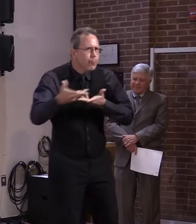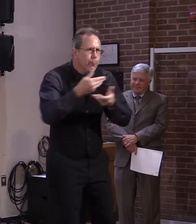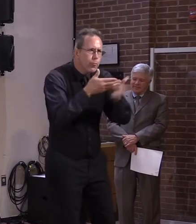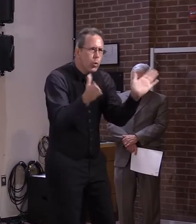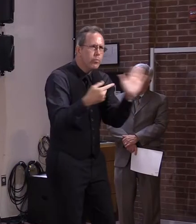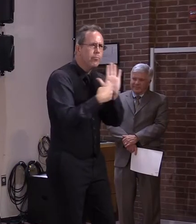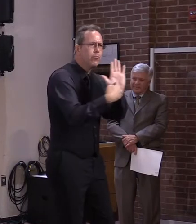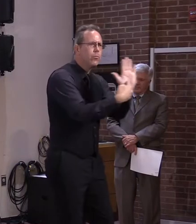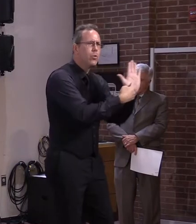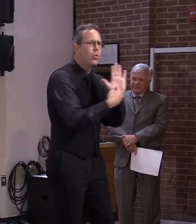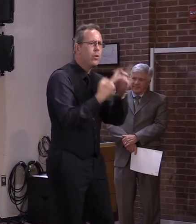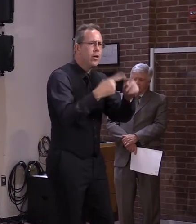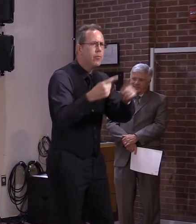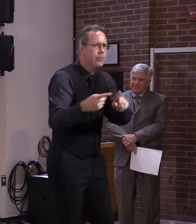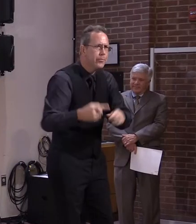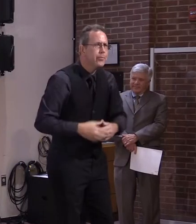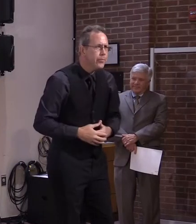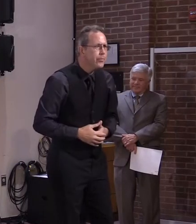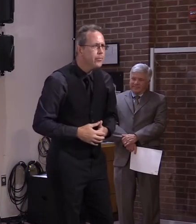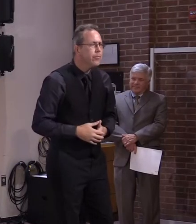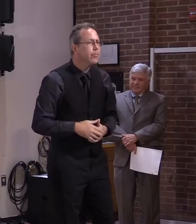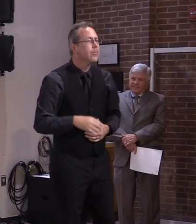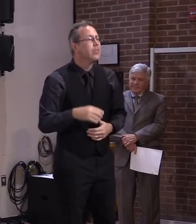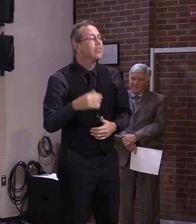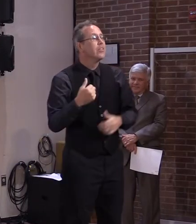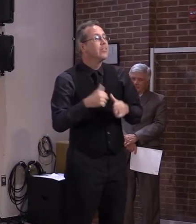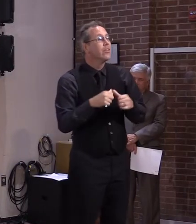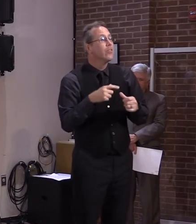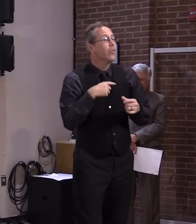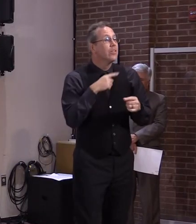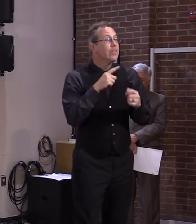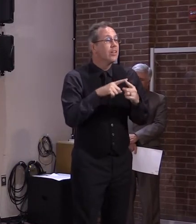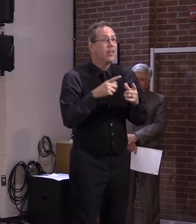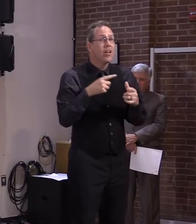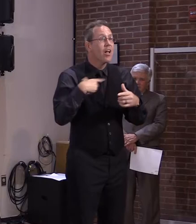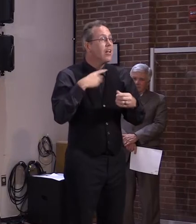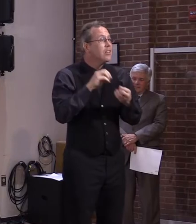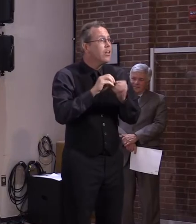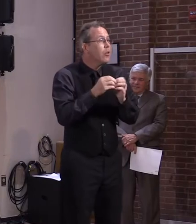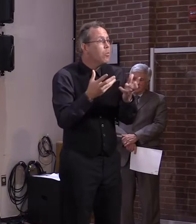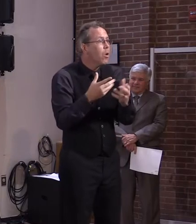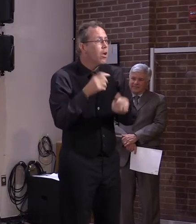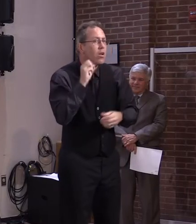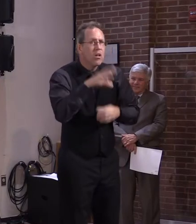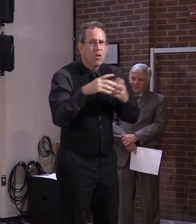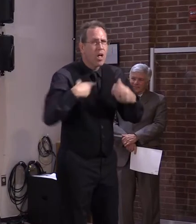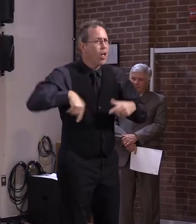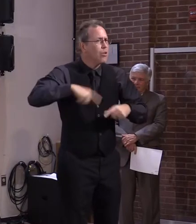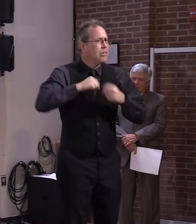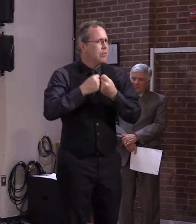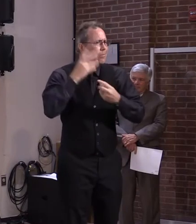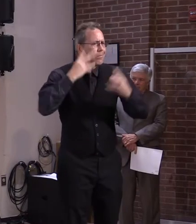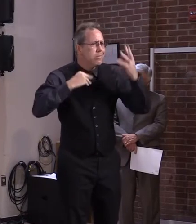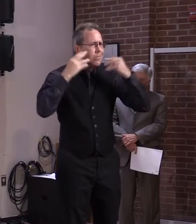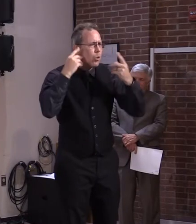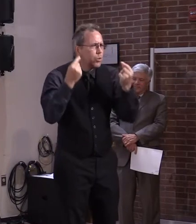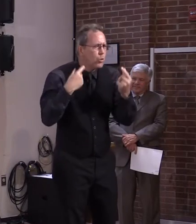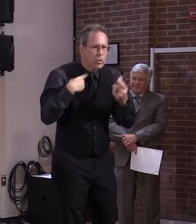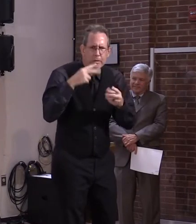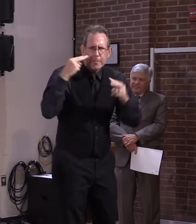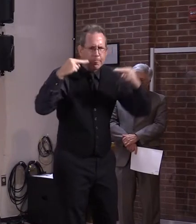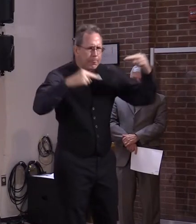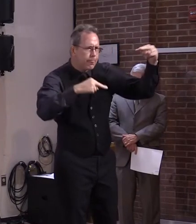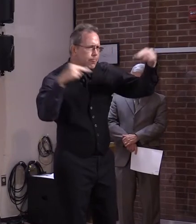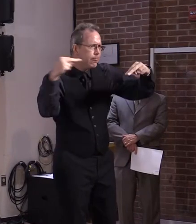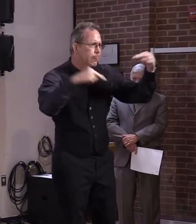different backgrounds and looking at the data from different perspectives, I would hope that we have all the information that